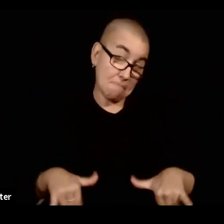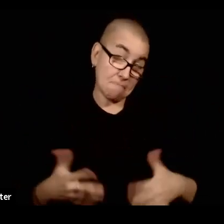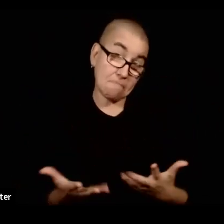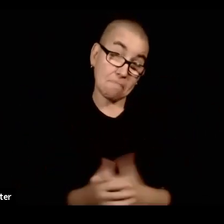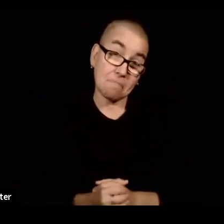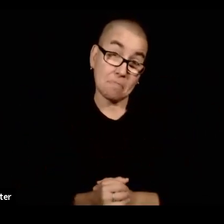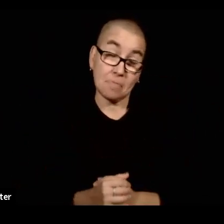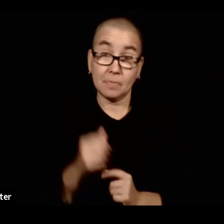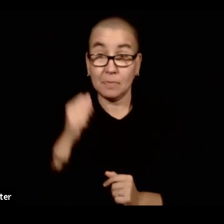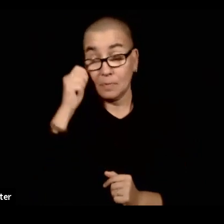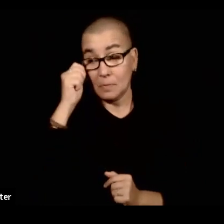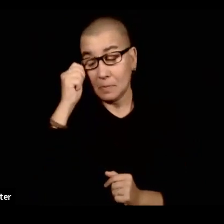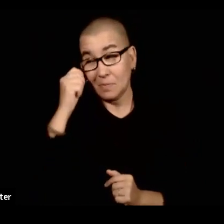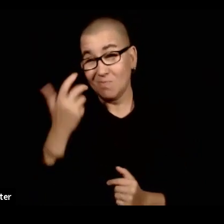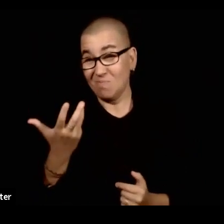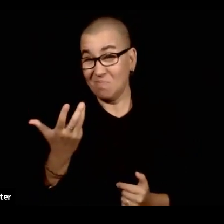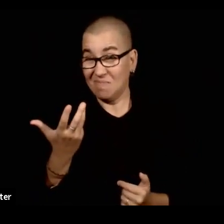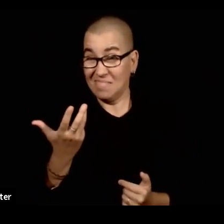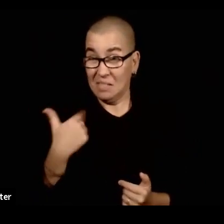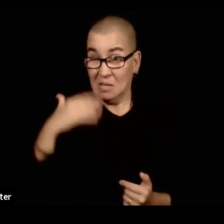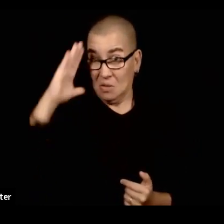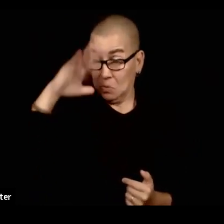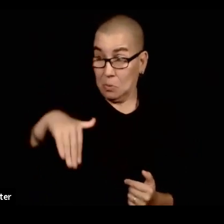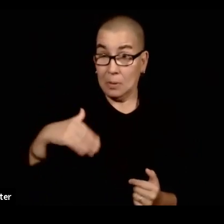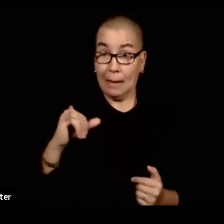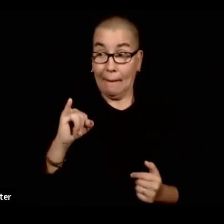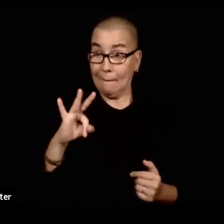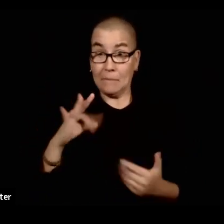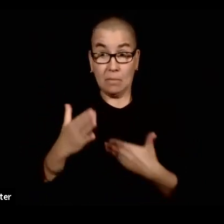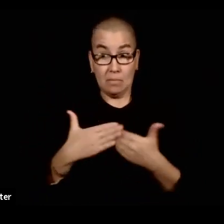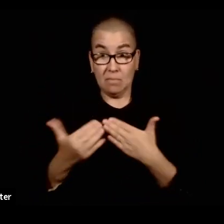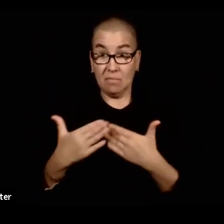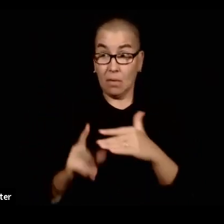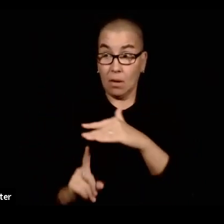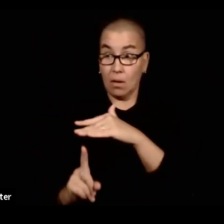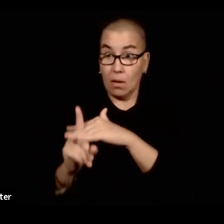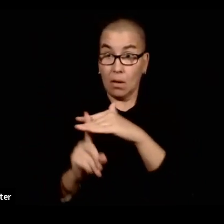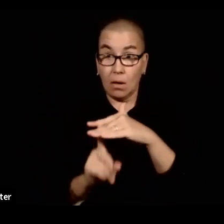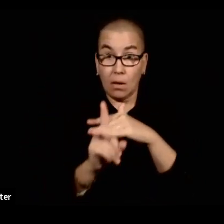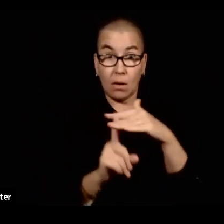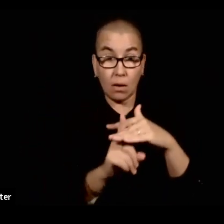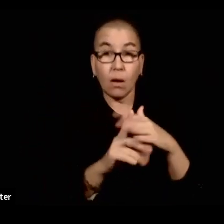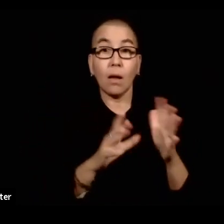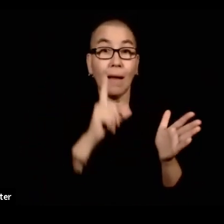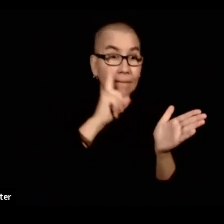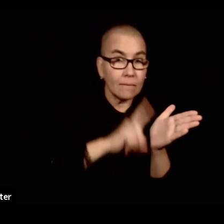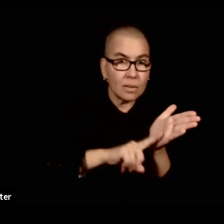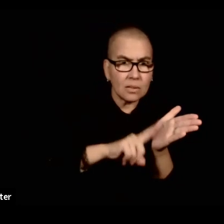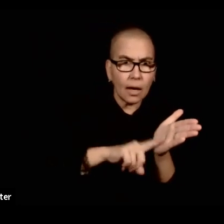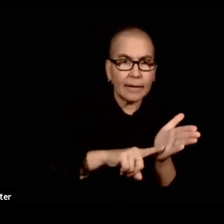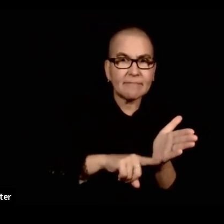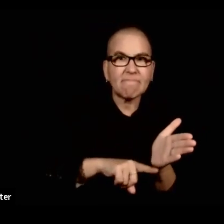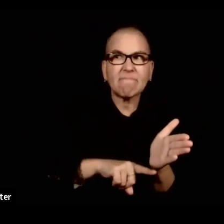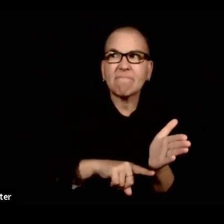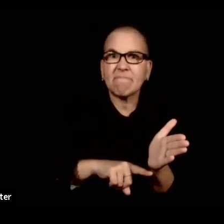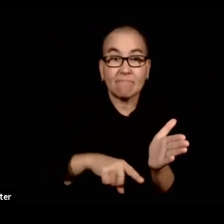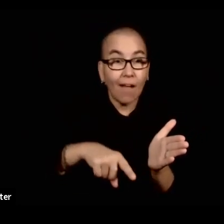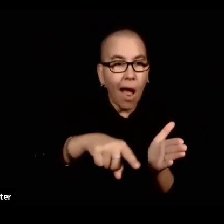if what we're seeing in the case investigation reports is a lack of compliance with the existing